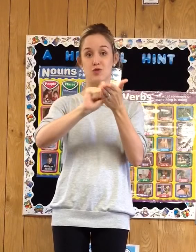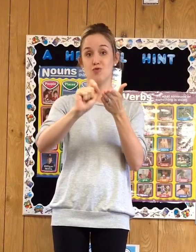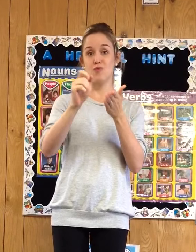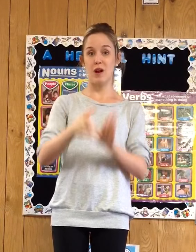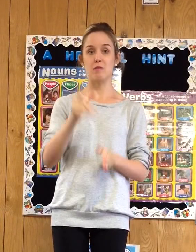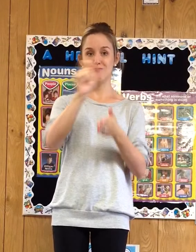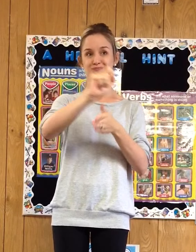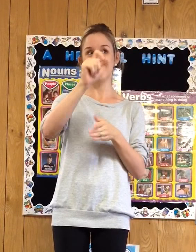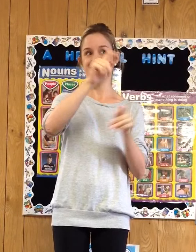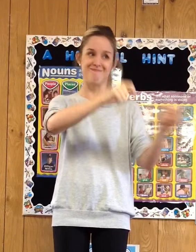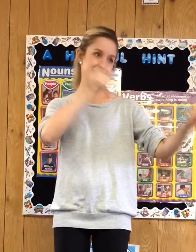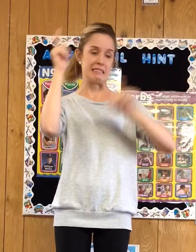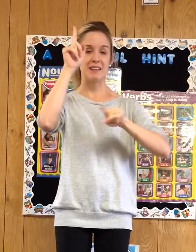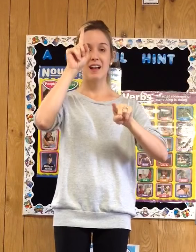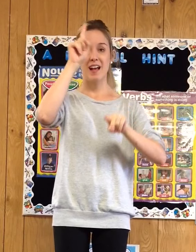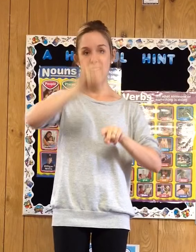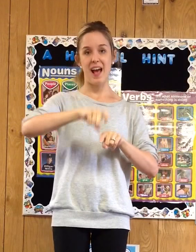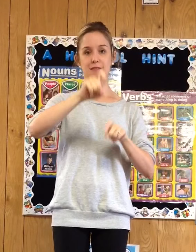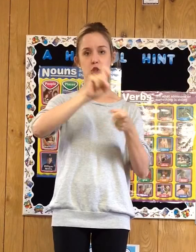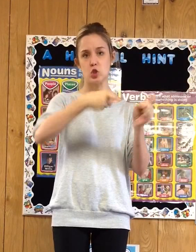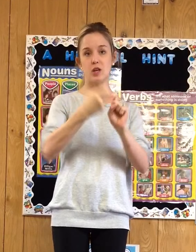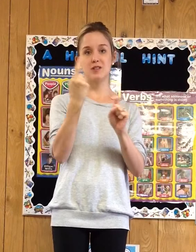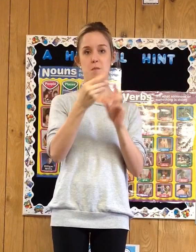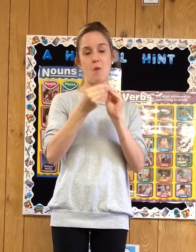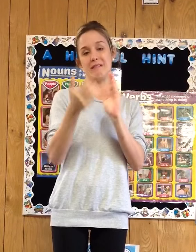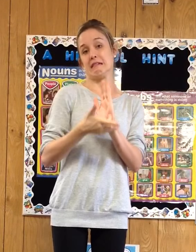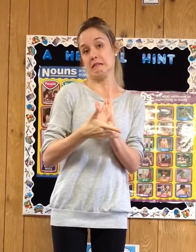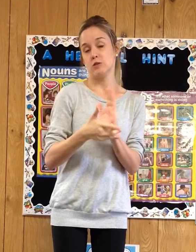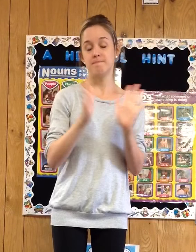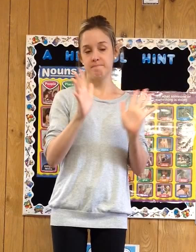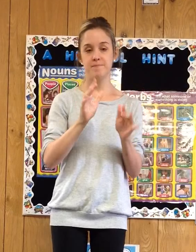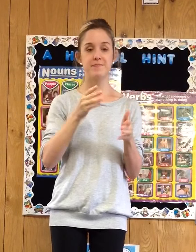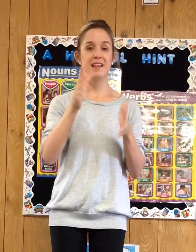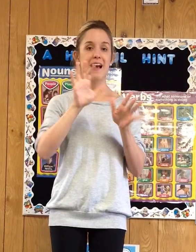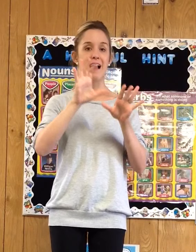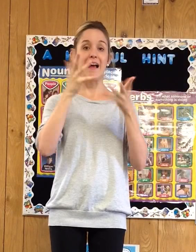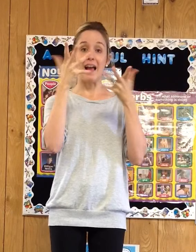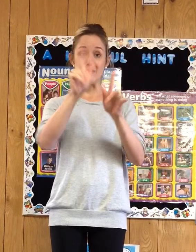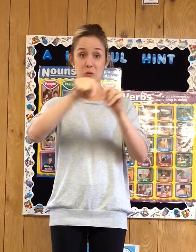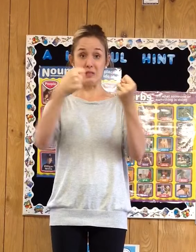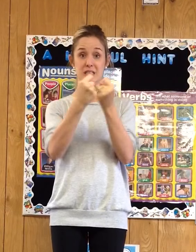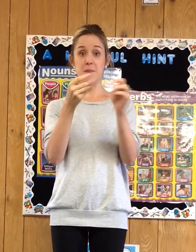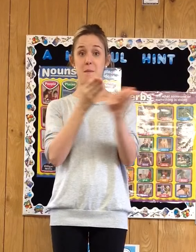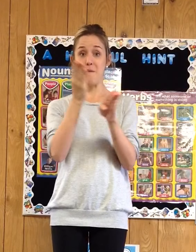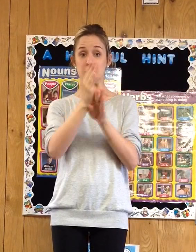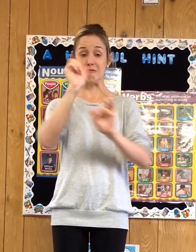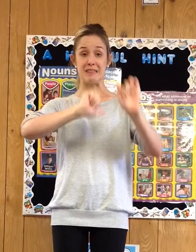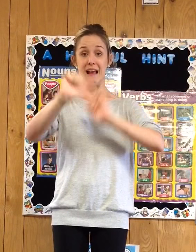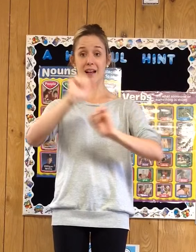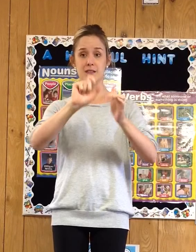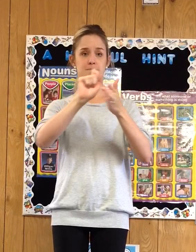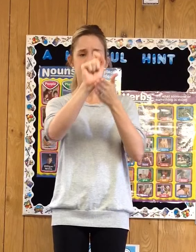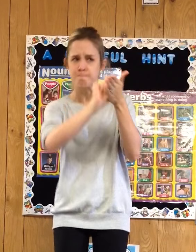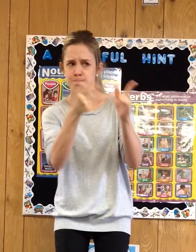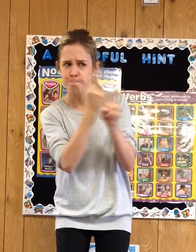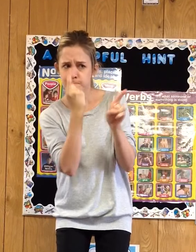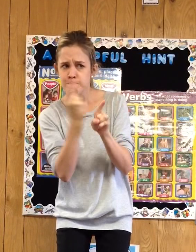to go. We have to change it to something much more technical. And after a team of professional science editors went over this really